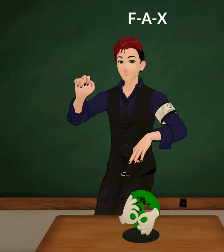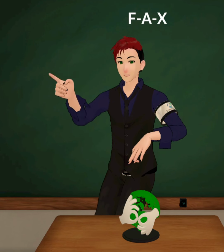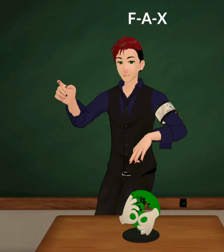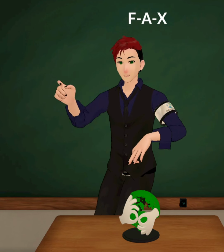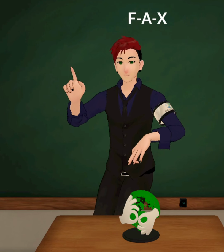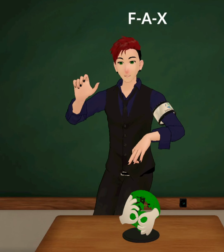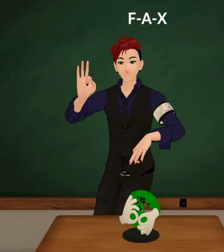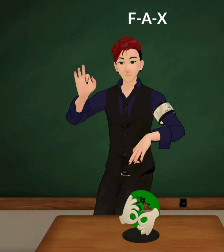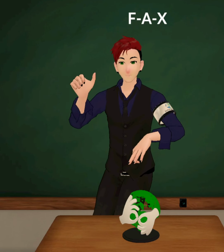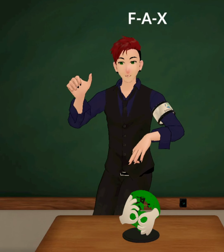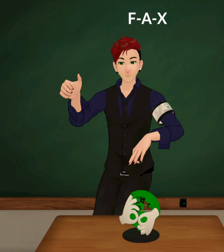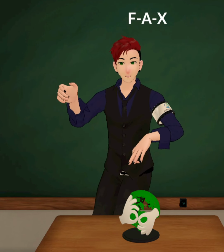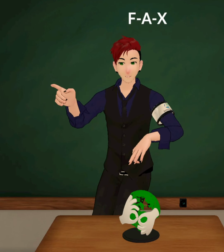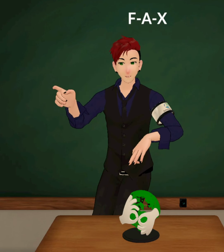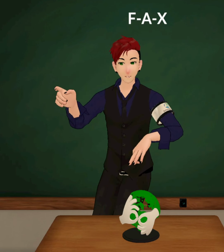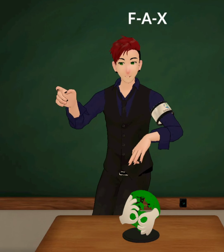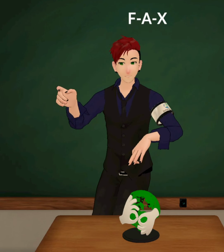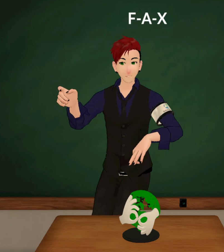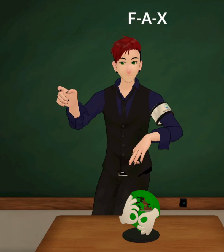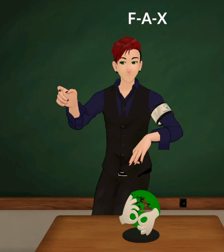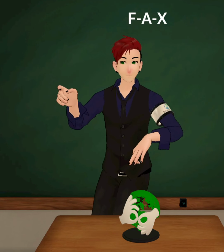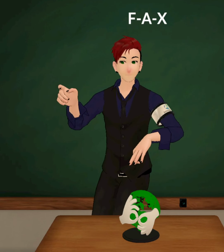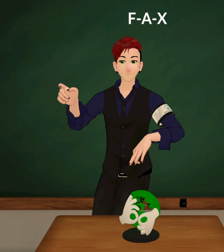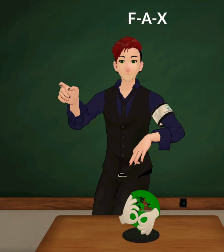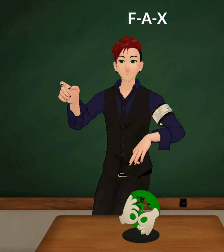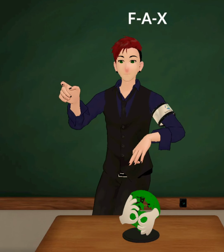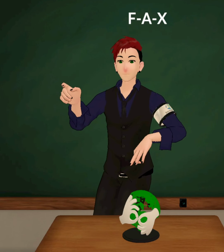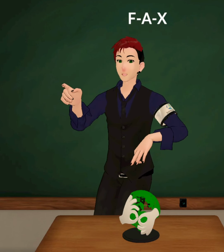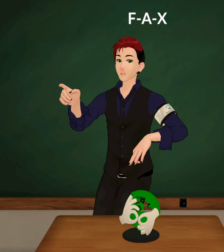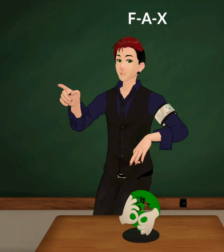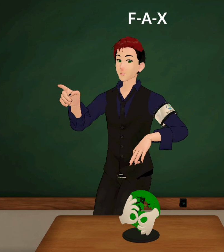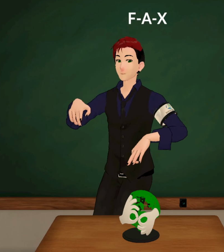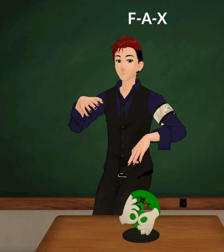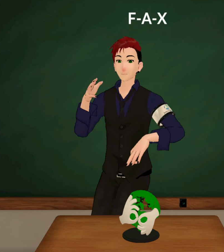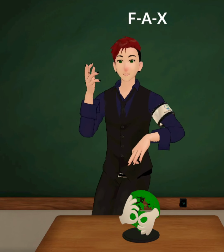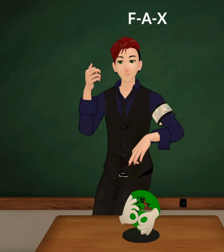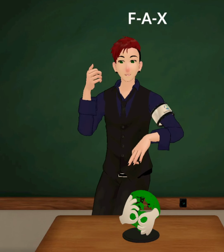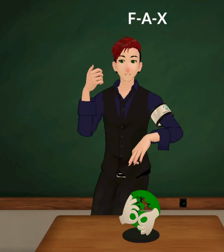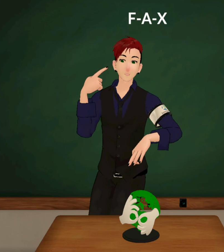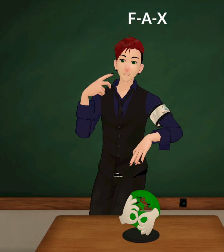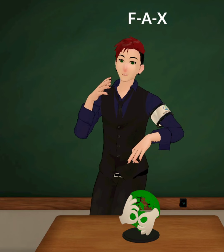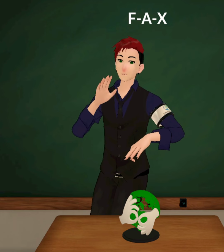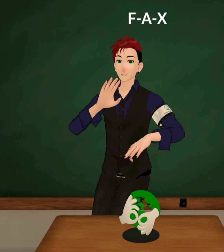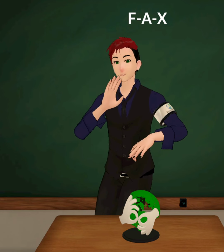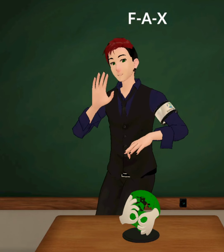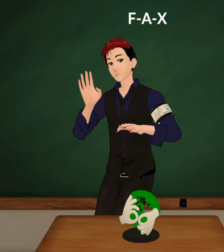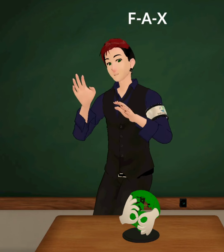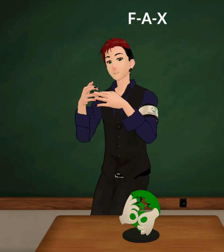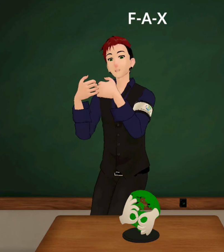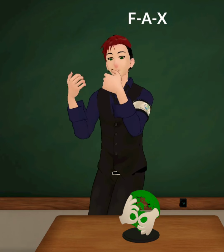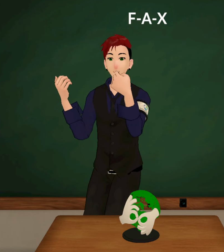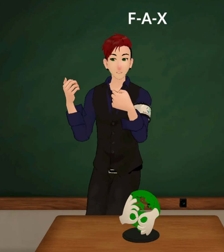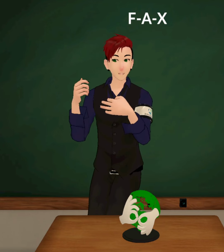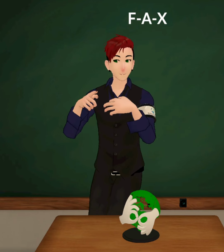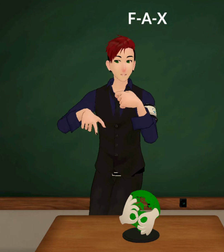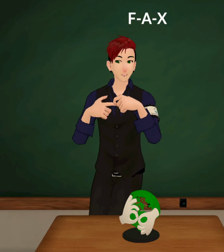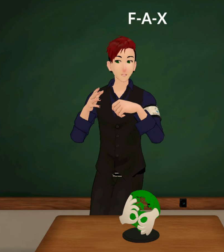be fax. FAX. And that's one of those ones that, I mean, there's a whole nother lesson that we can talk